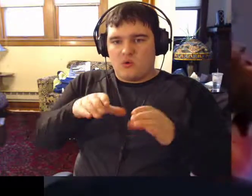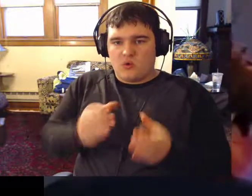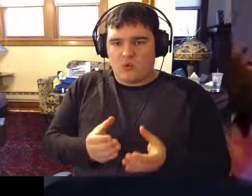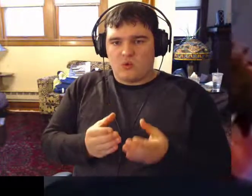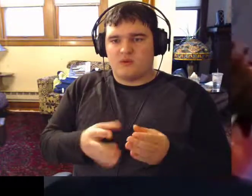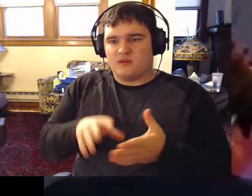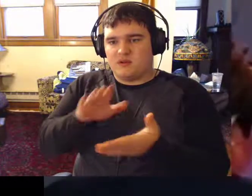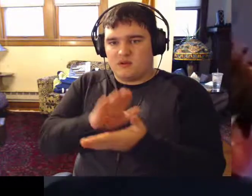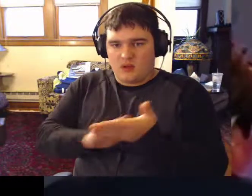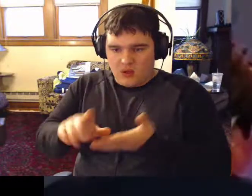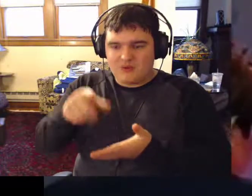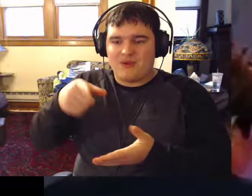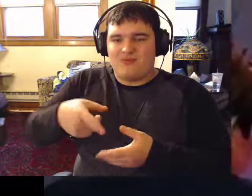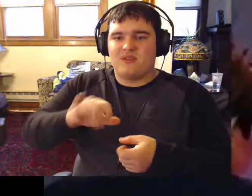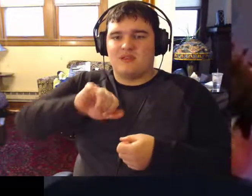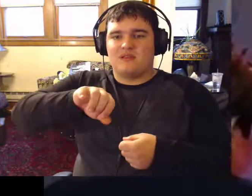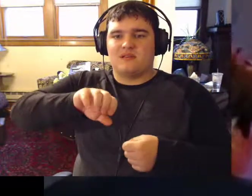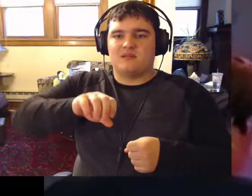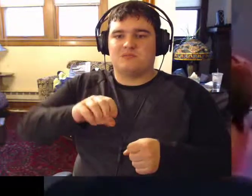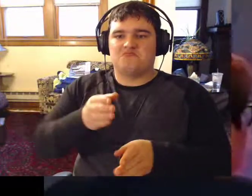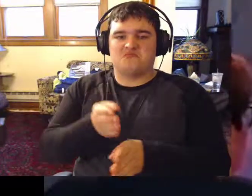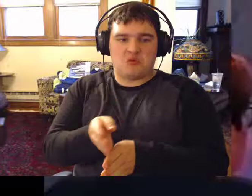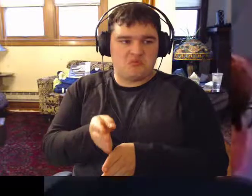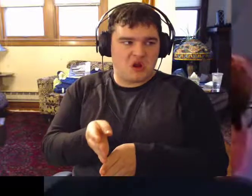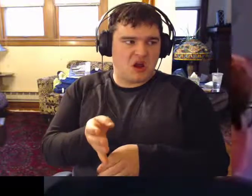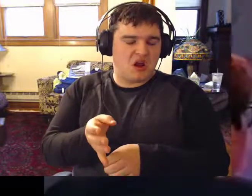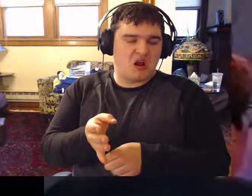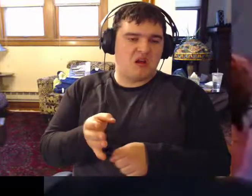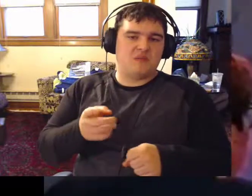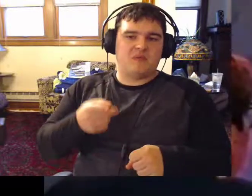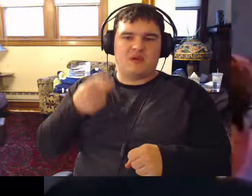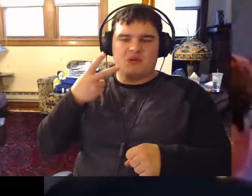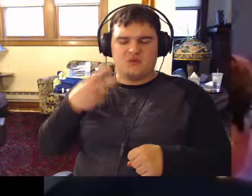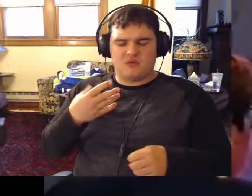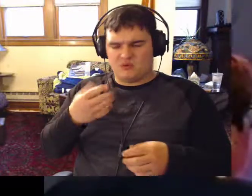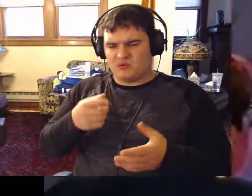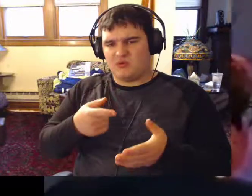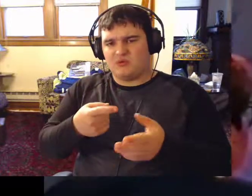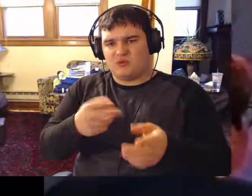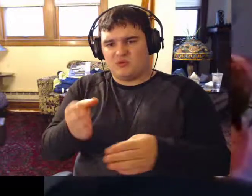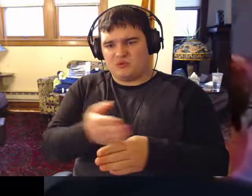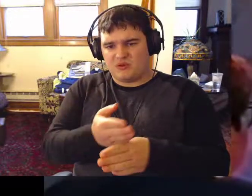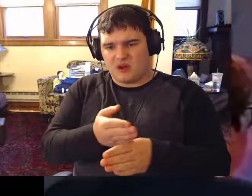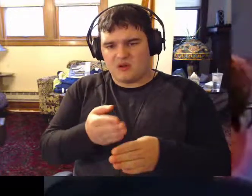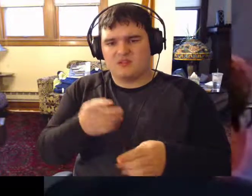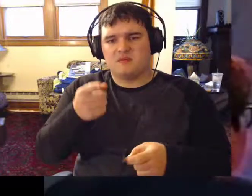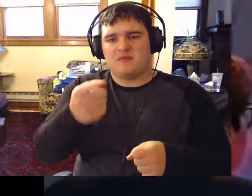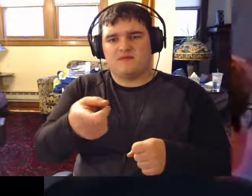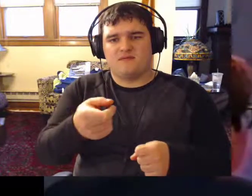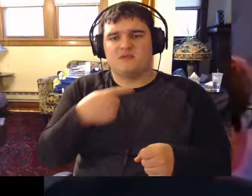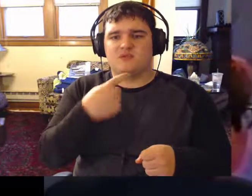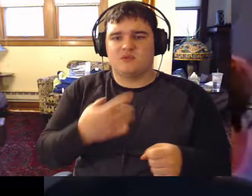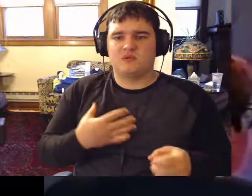subject. Could you share some of your views on this topic with me this morning?